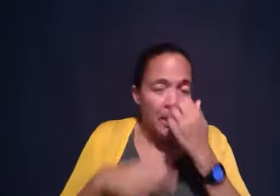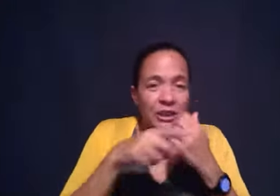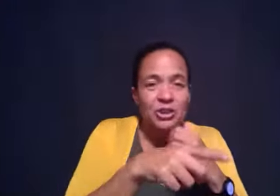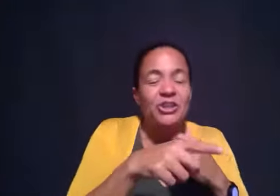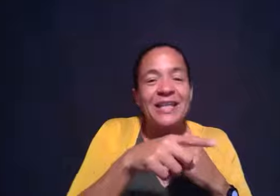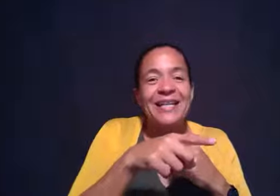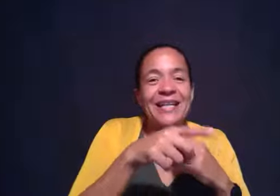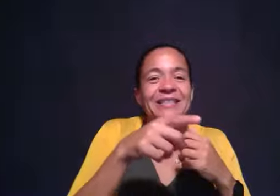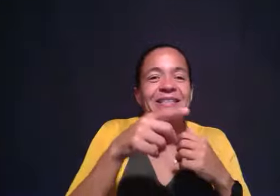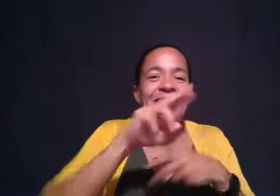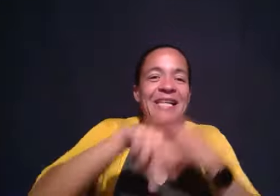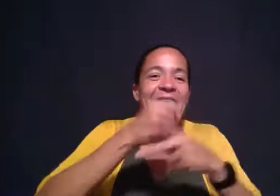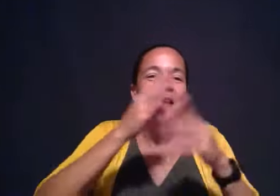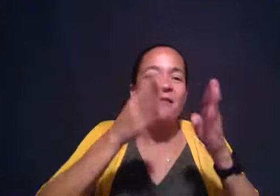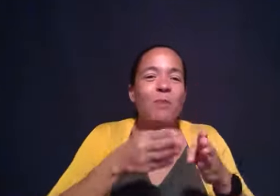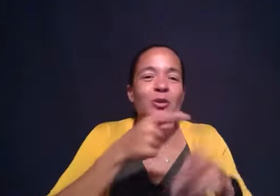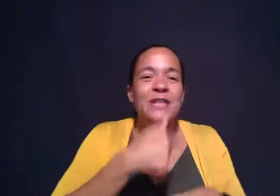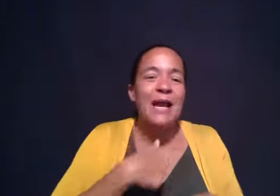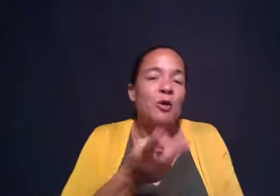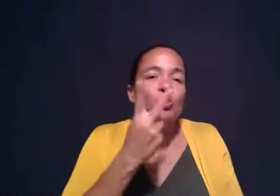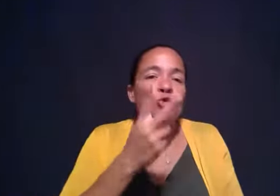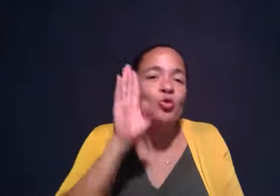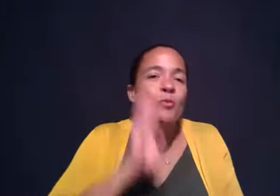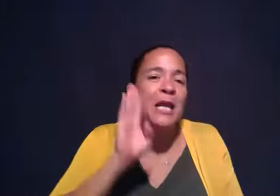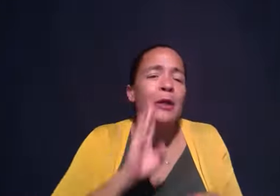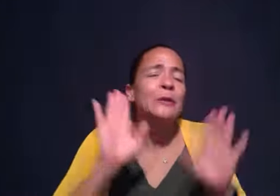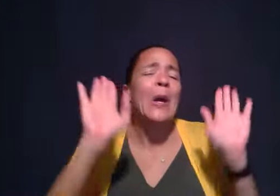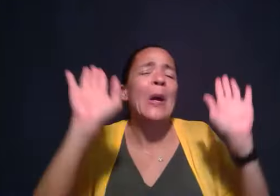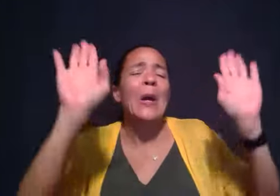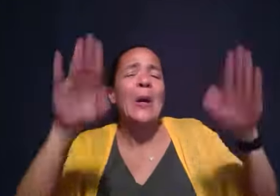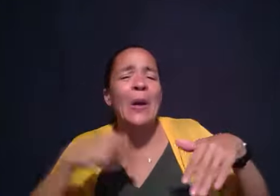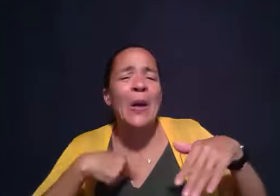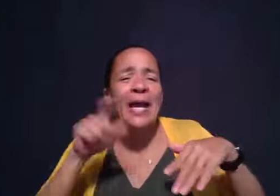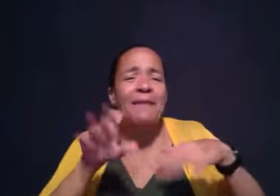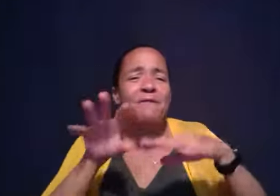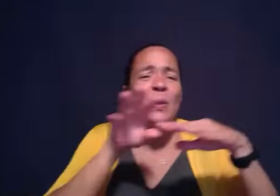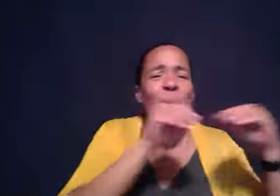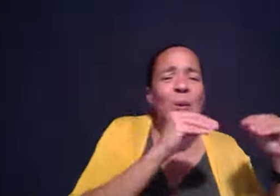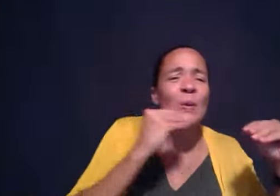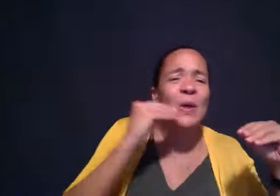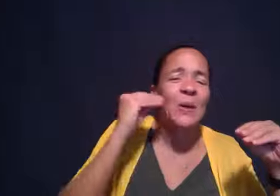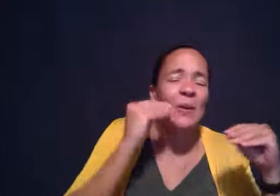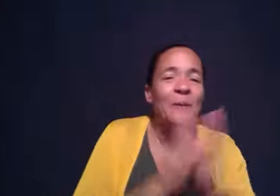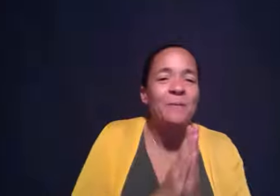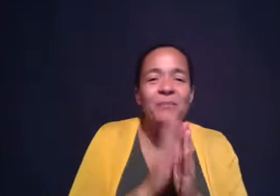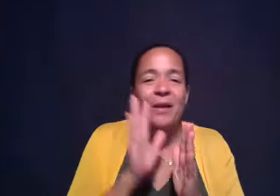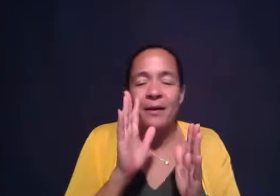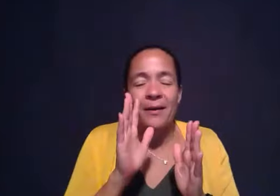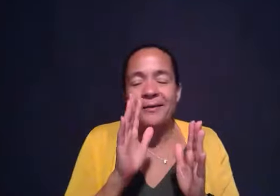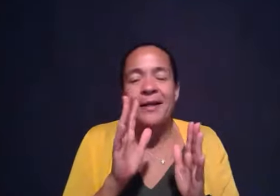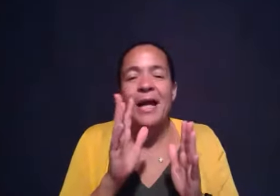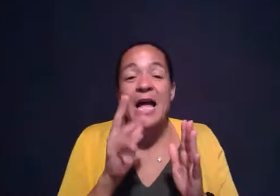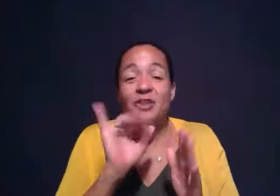pathetic. But that night, we laughed and we talked and we wet our pants and we puked, and it was glorious.